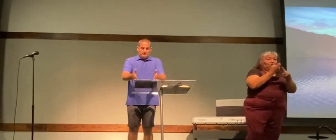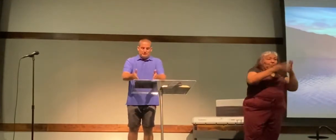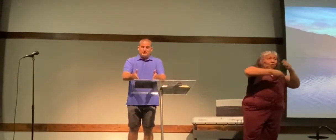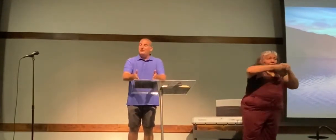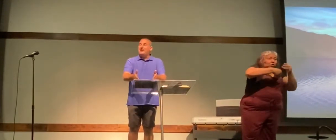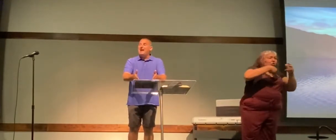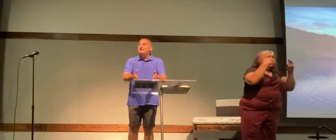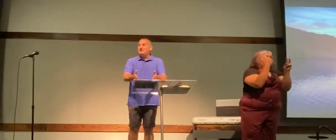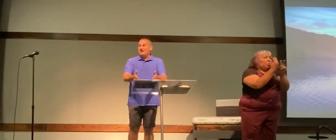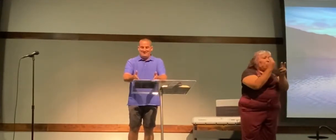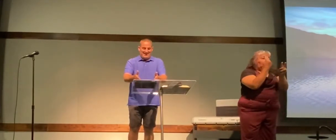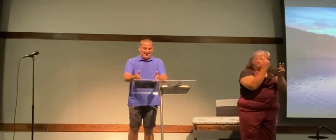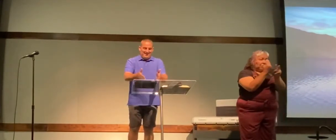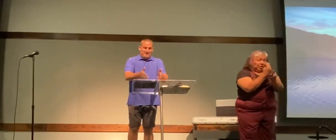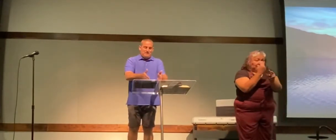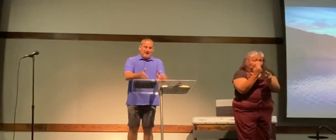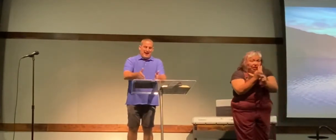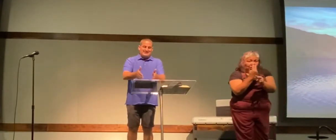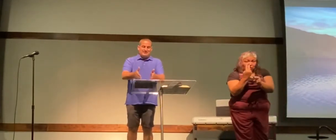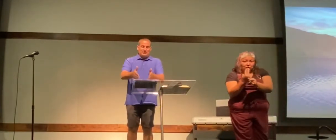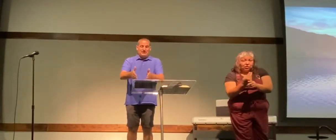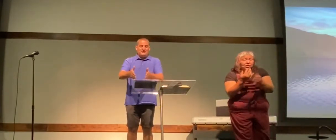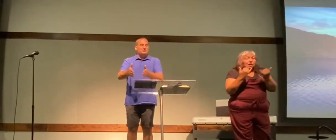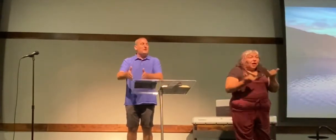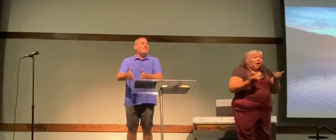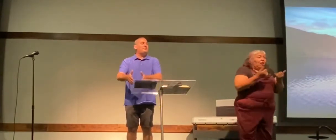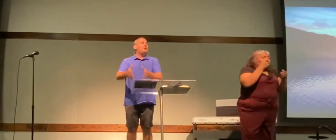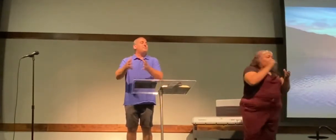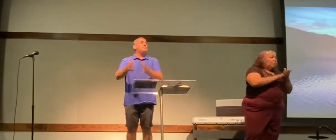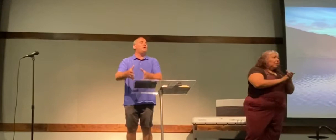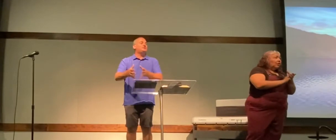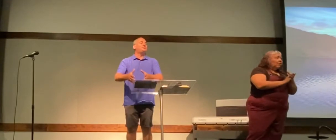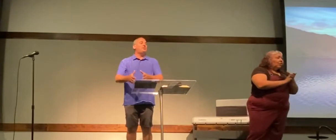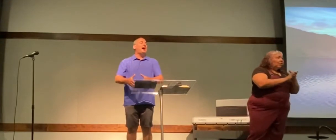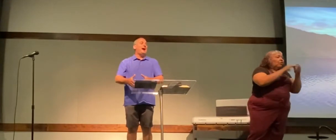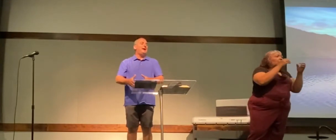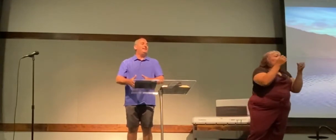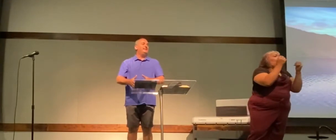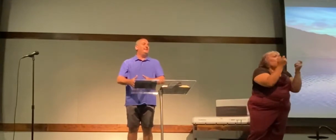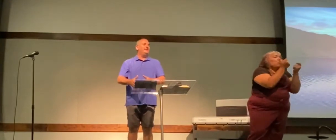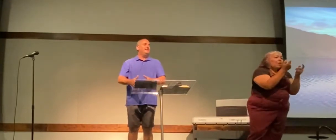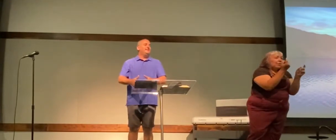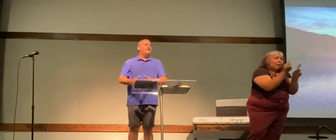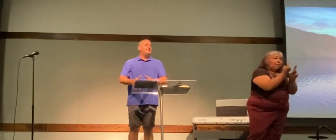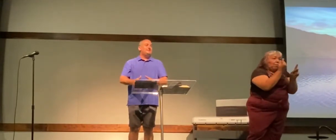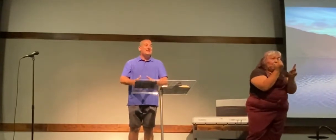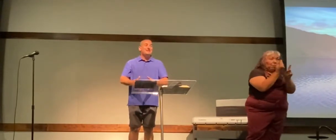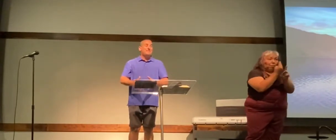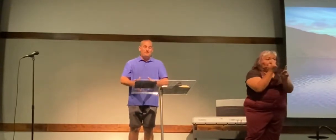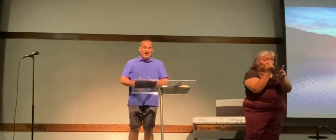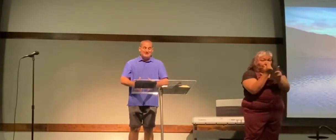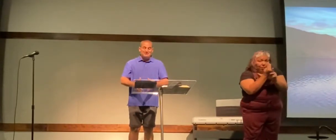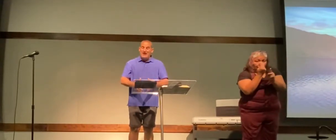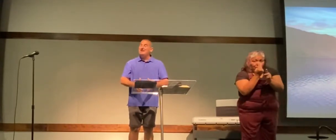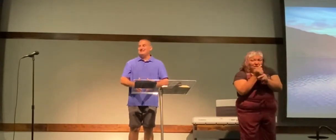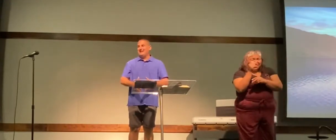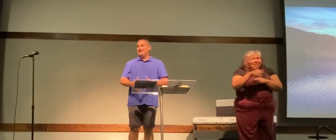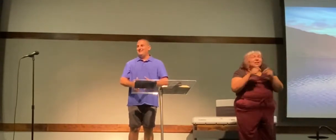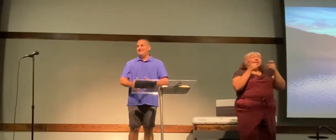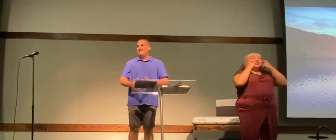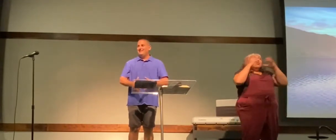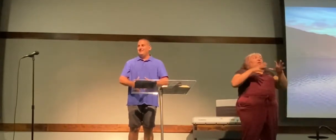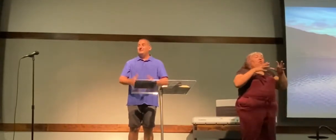to multiplication, right? But as the believers rapidly multiplied. That's